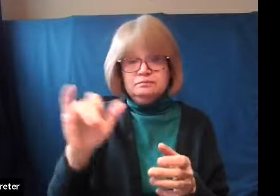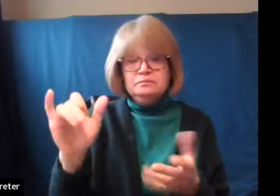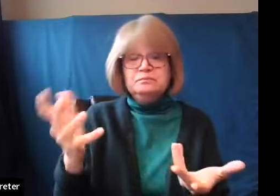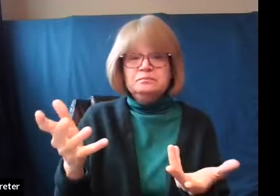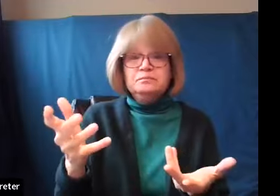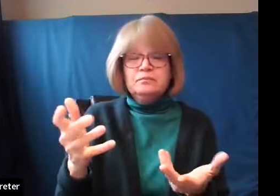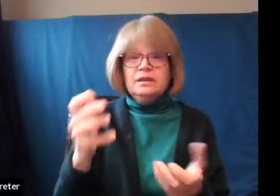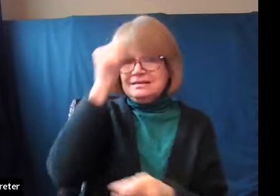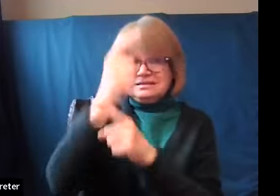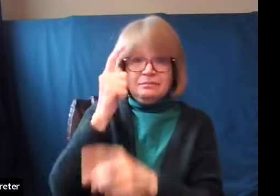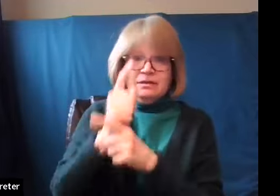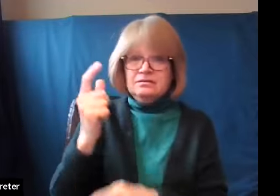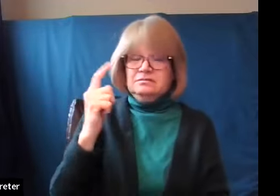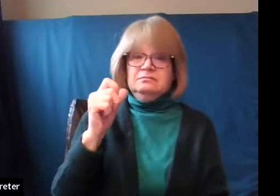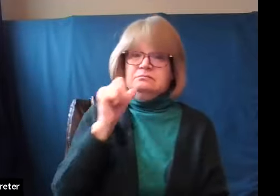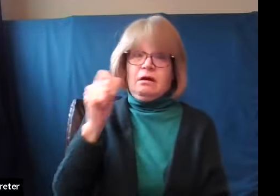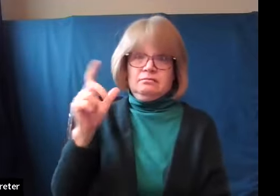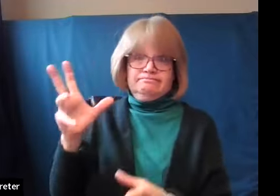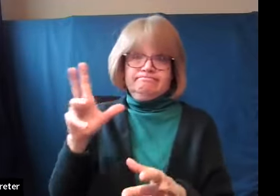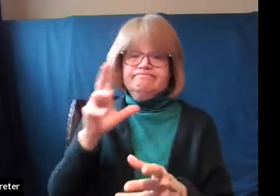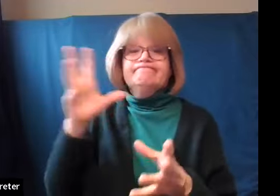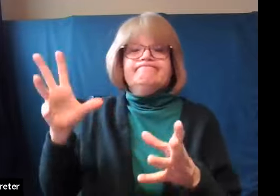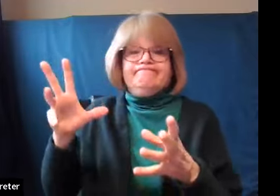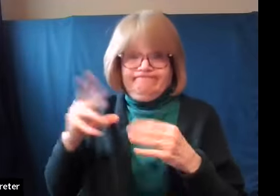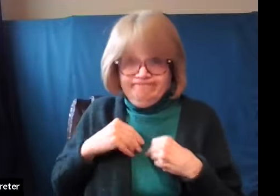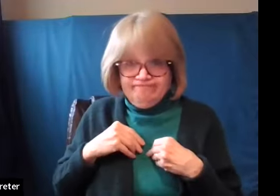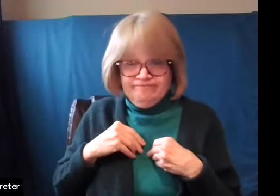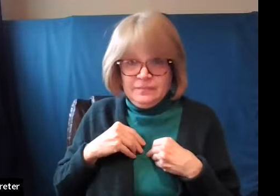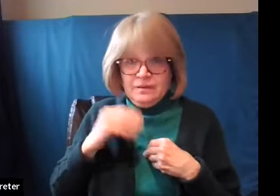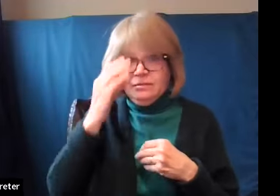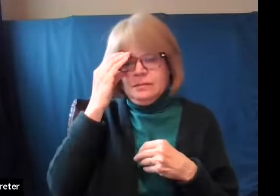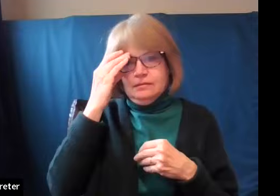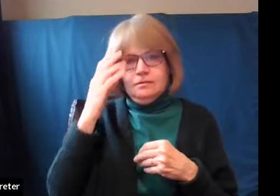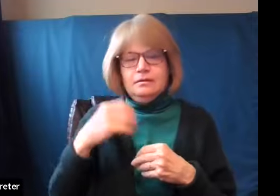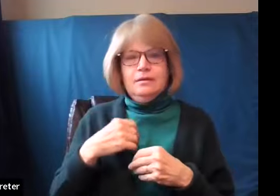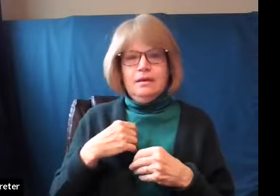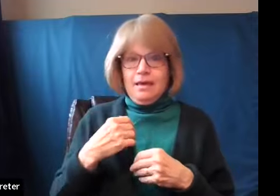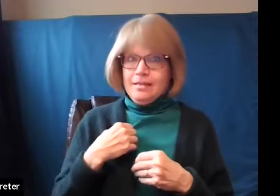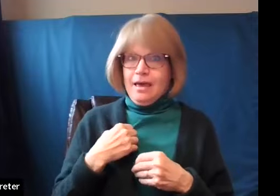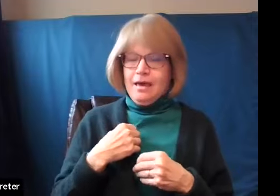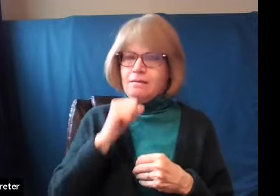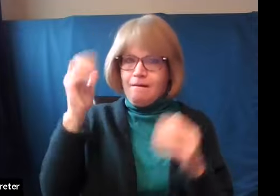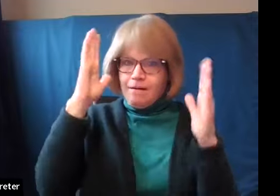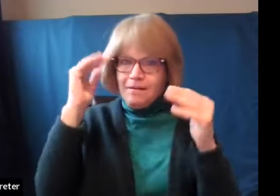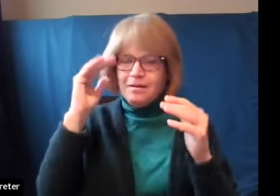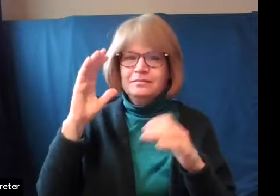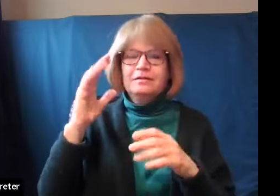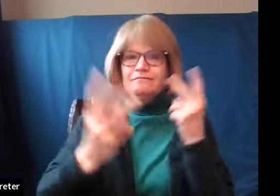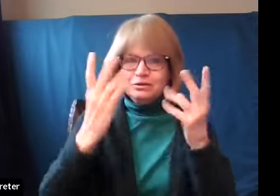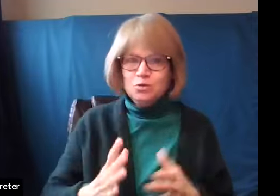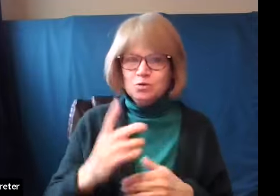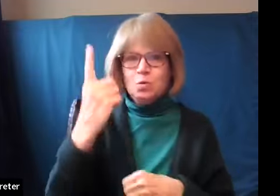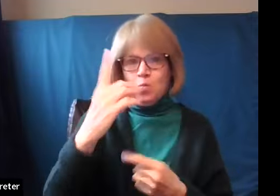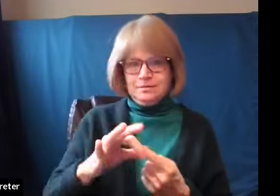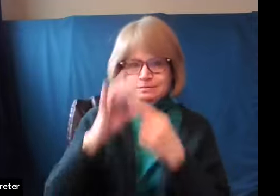who often thought ill of him, and unexpected company one special night.